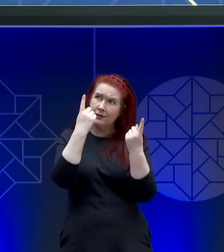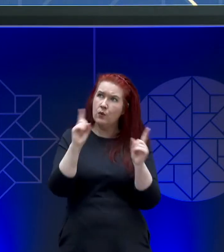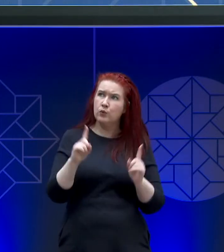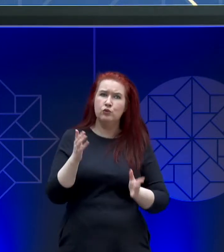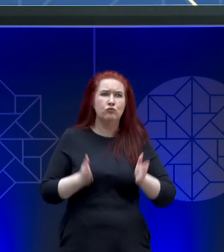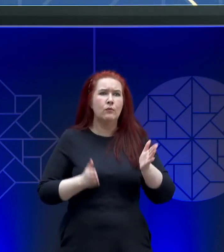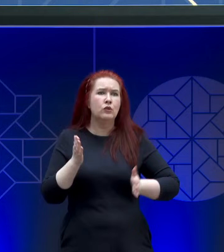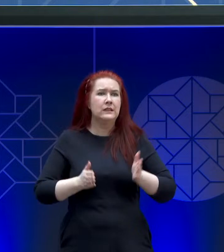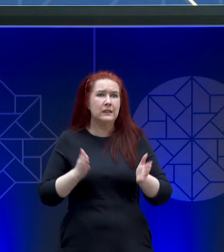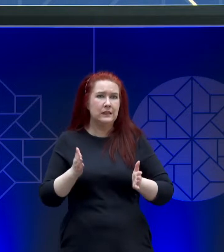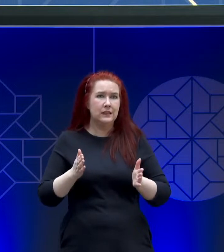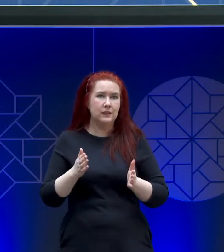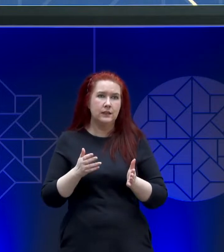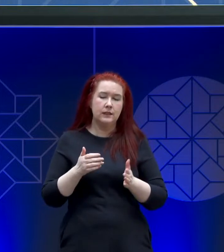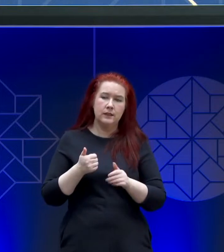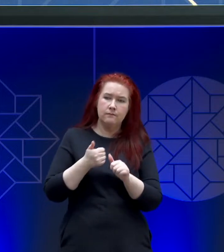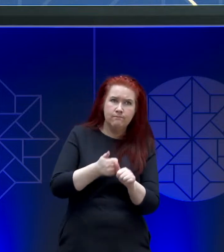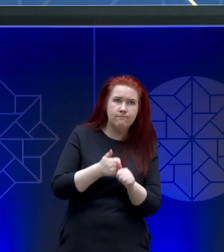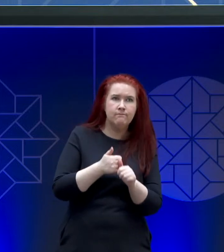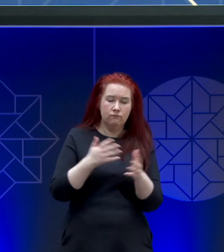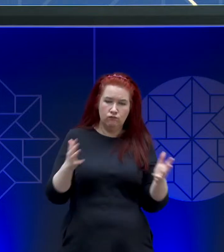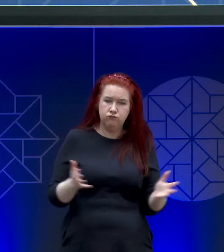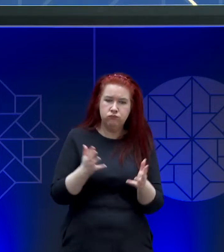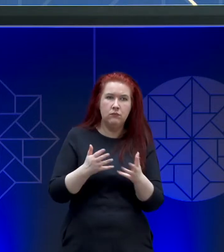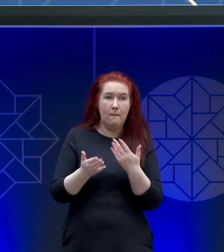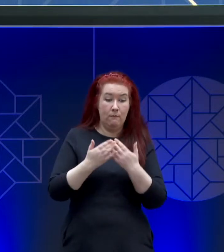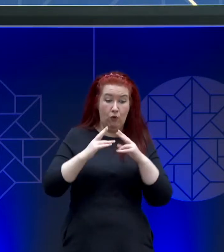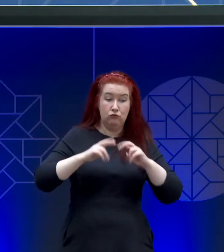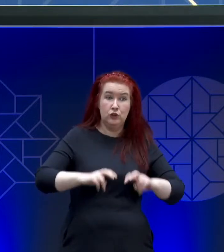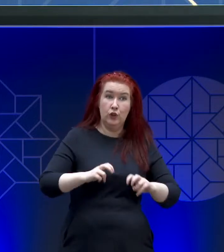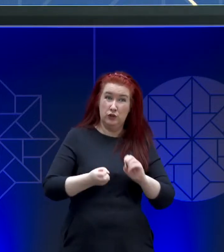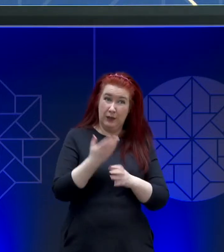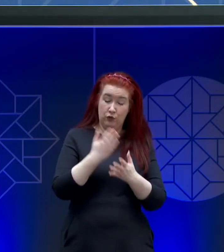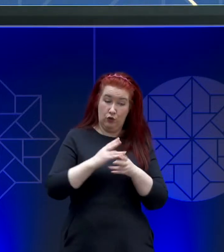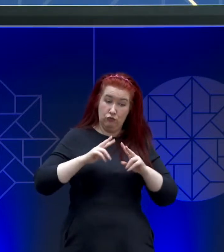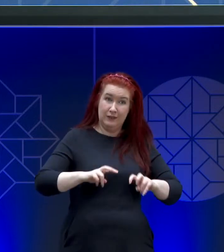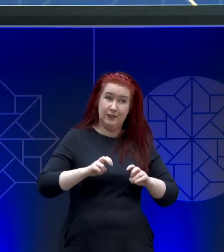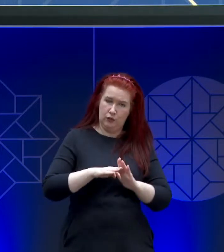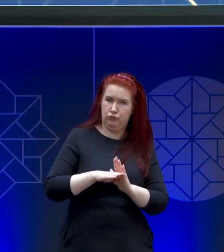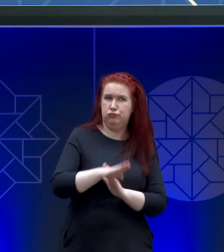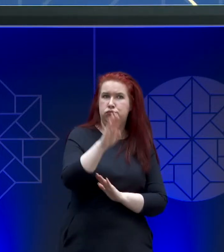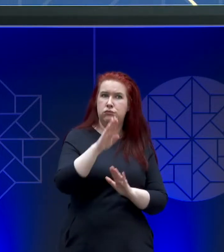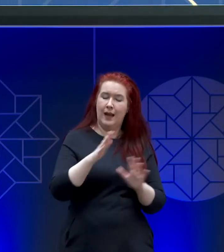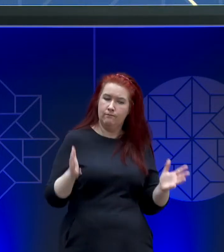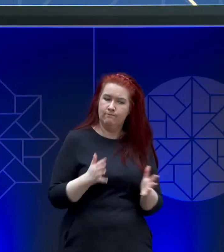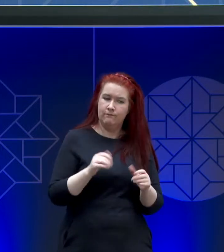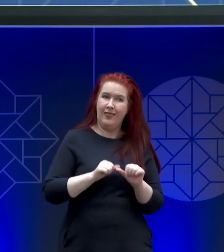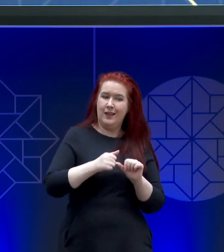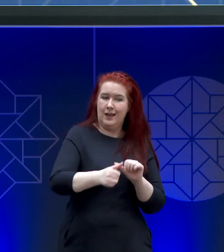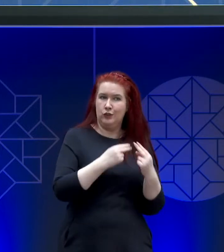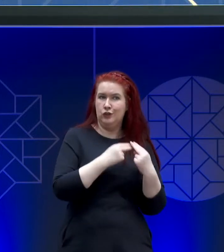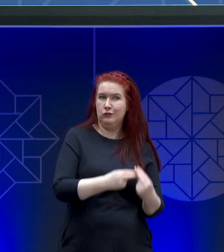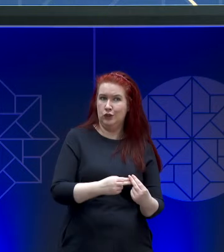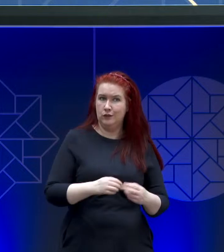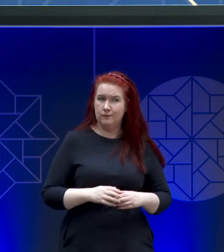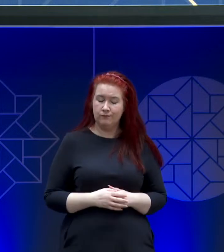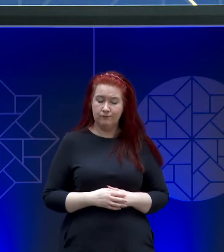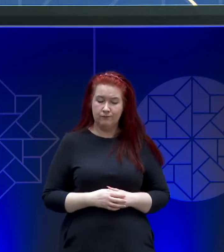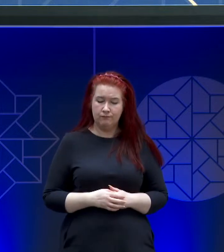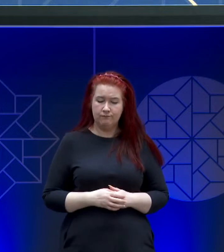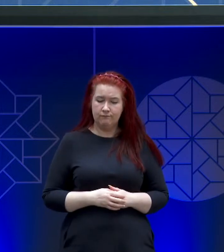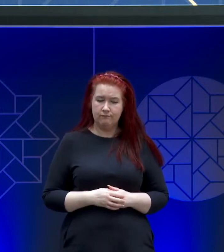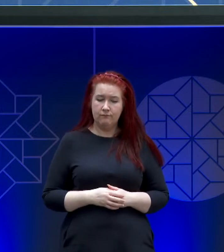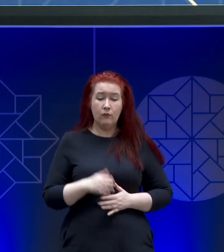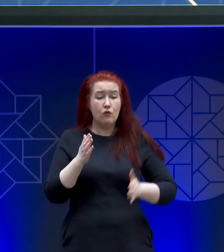and assisting and promoting research to make sure that research pushes forward to the next generation. So with the